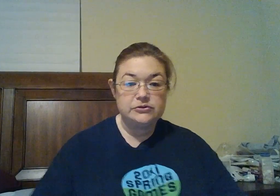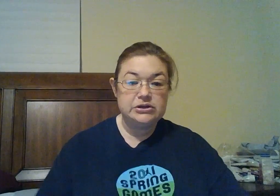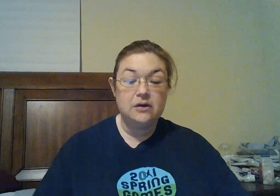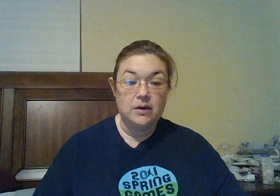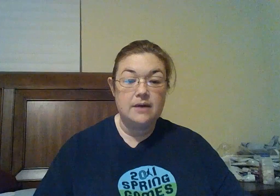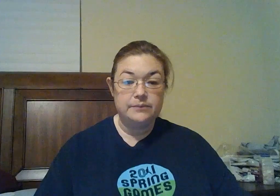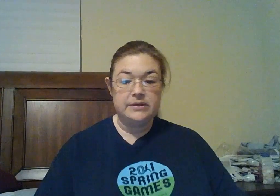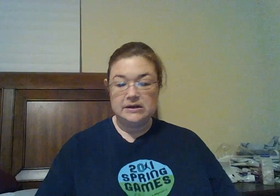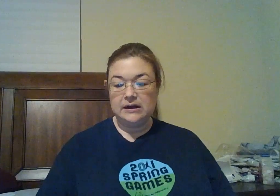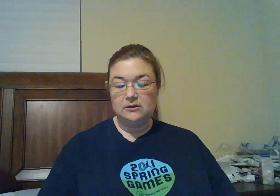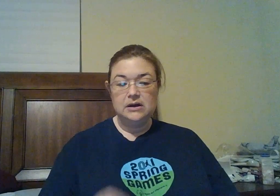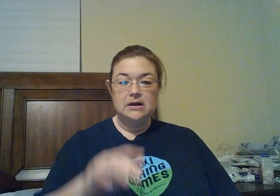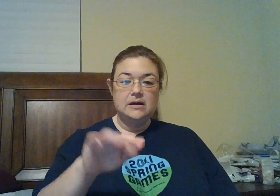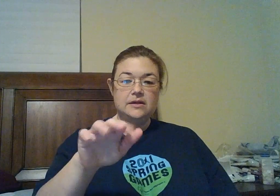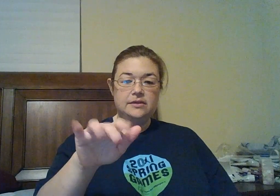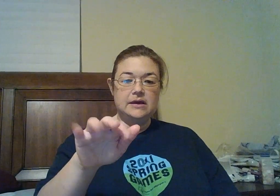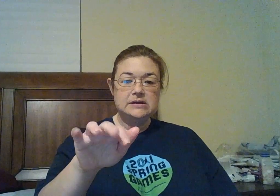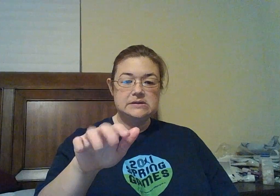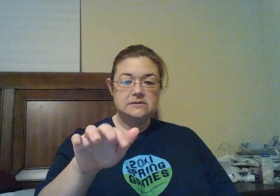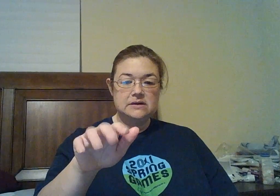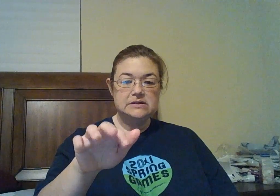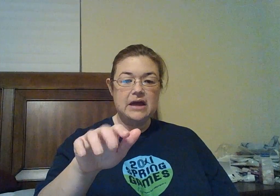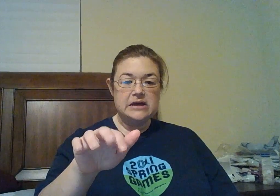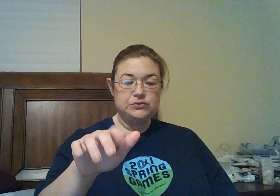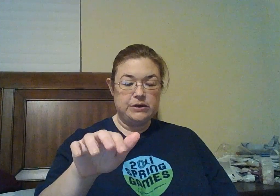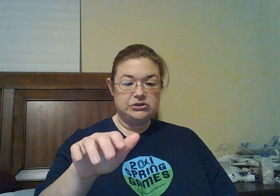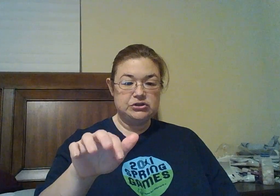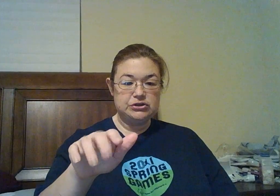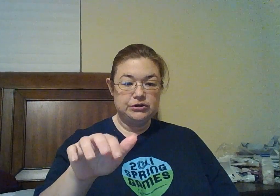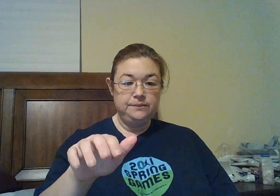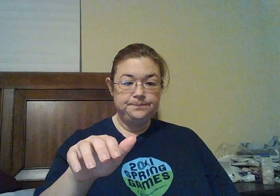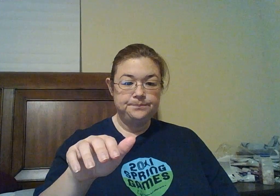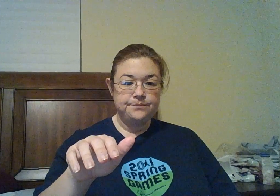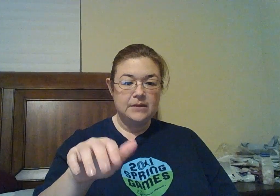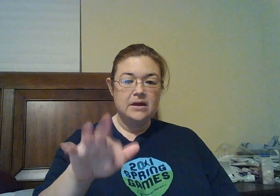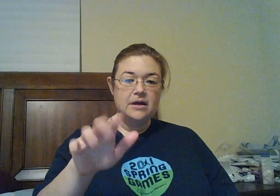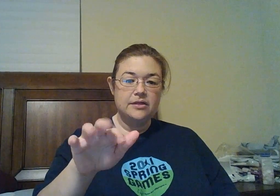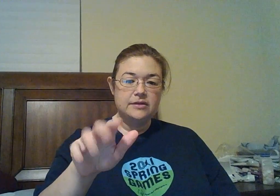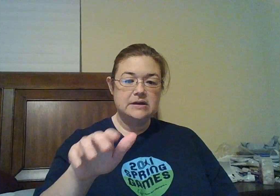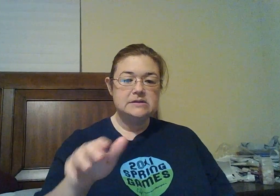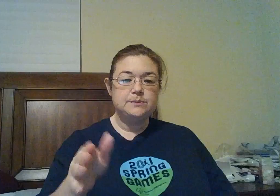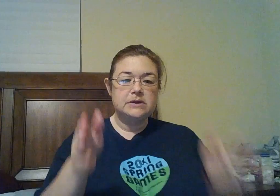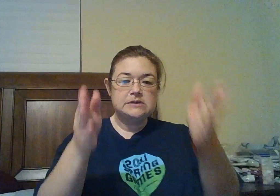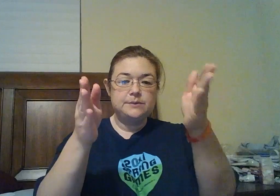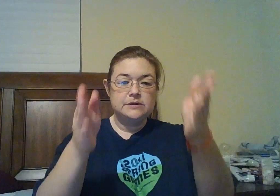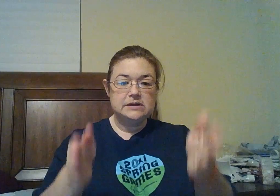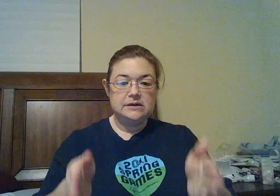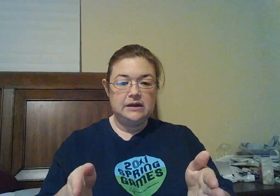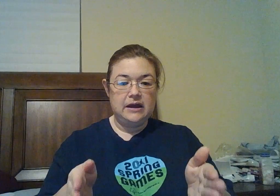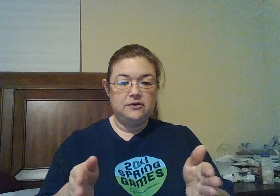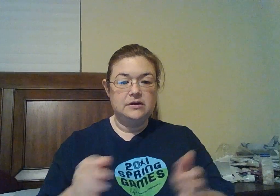sheet, go ahead and put that down. This is cash register. This plus person indicator